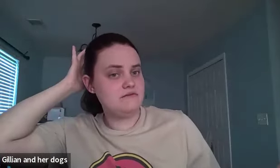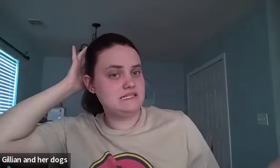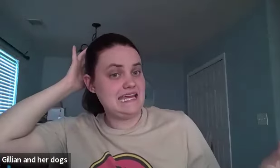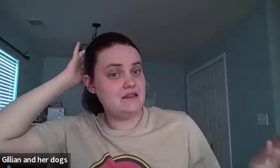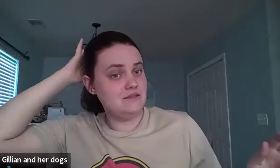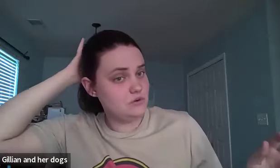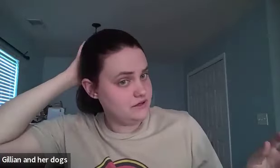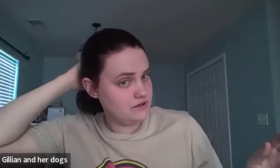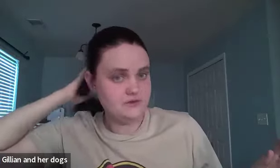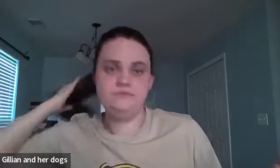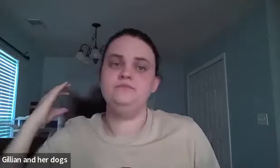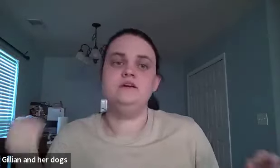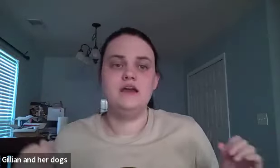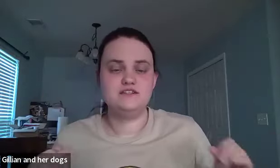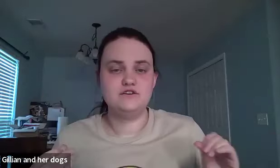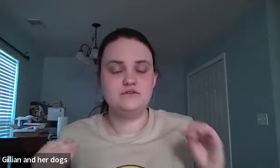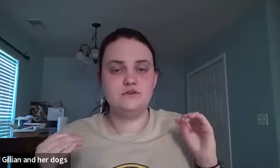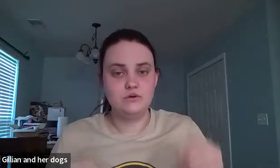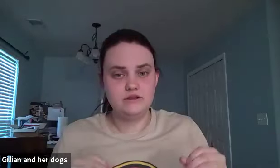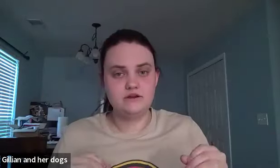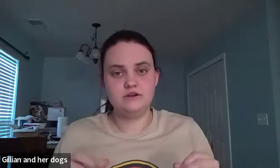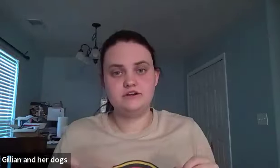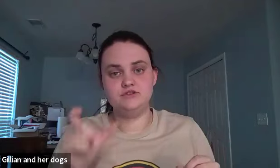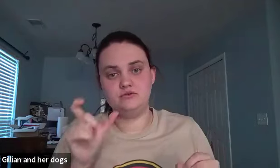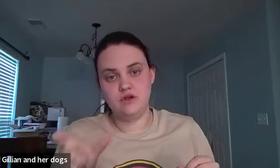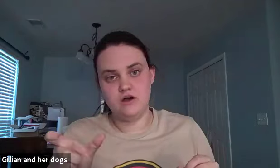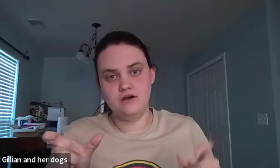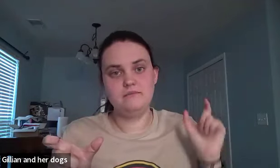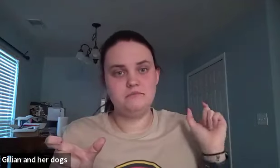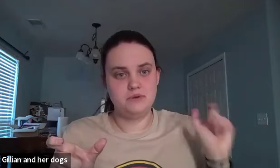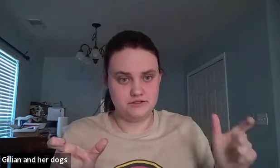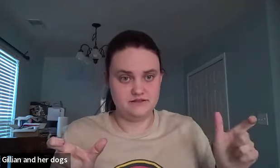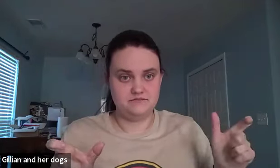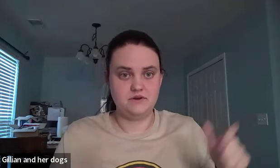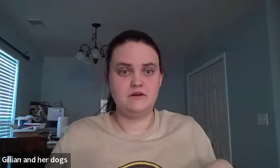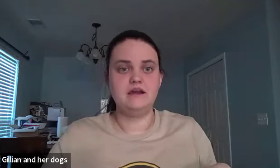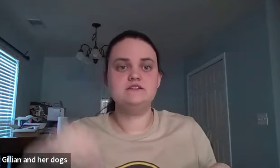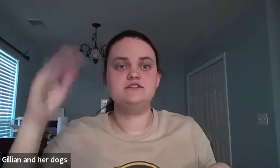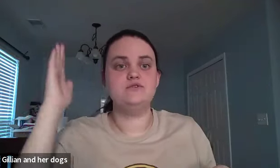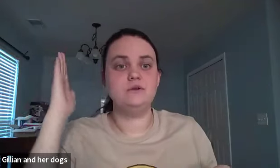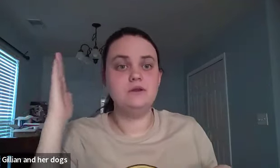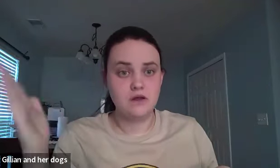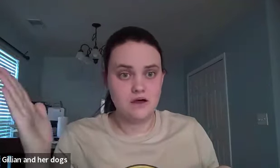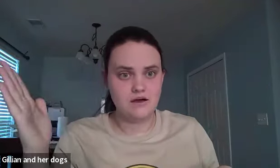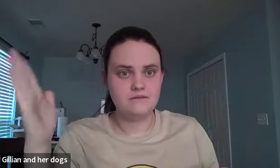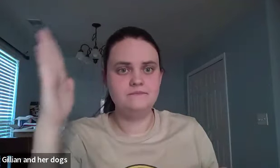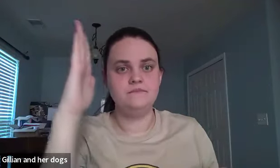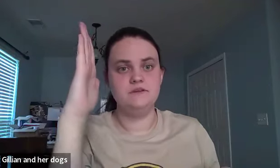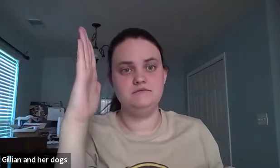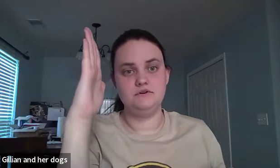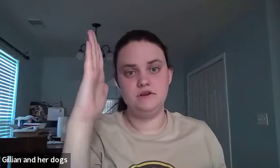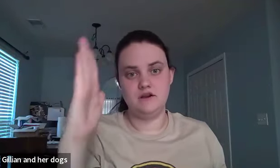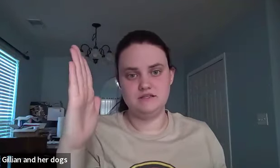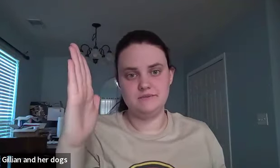have is a lawyer. And so for lawyer, we're going to do law person. All right. So for law, you're